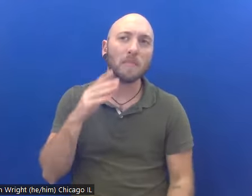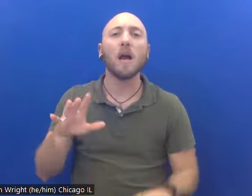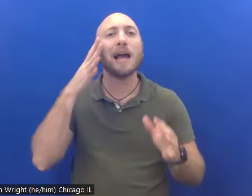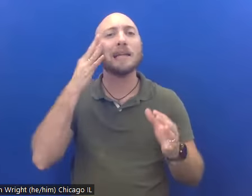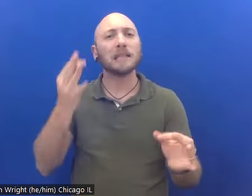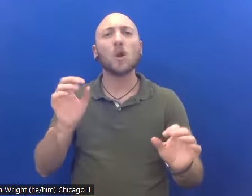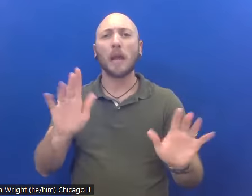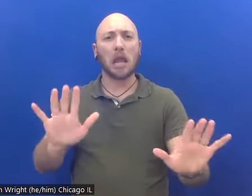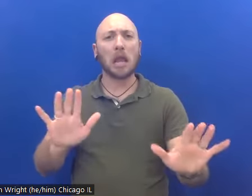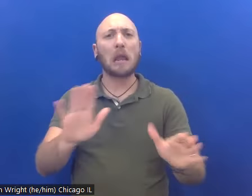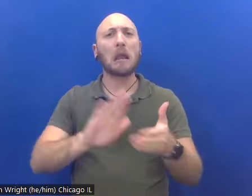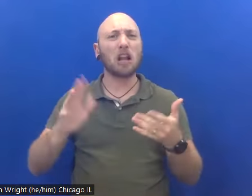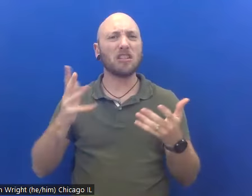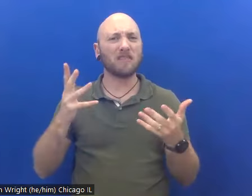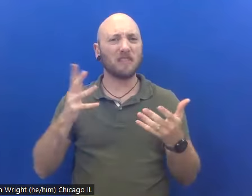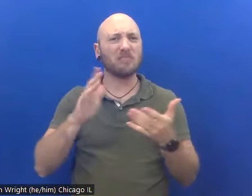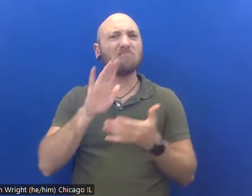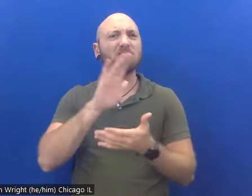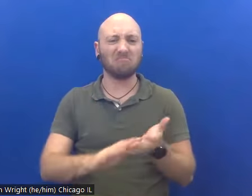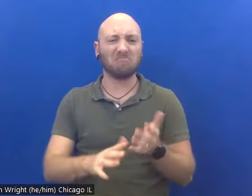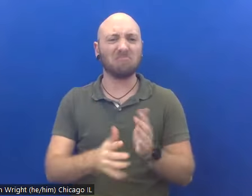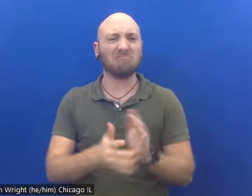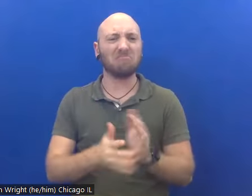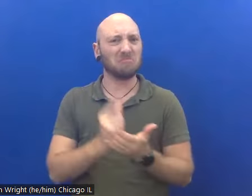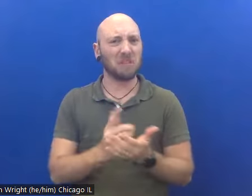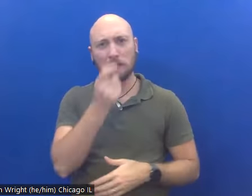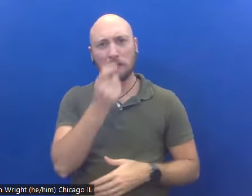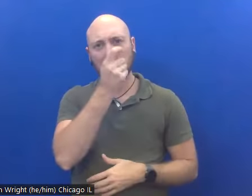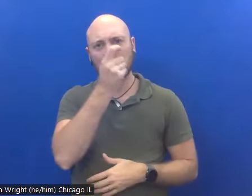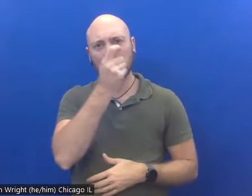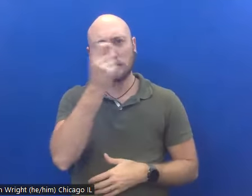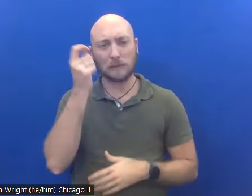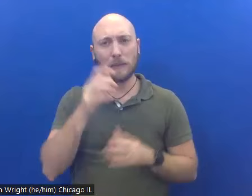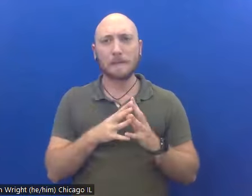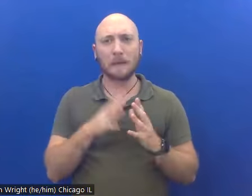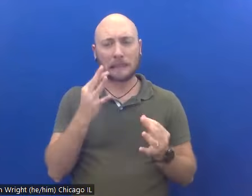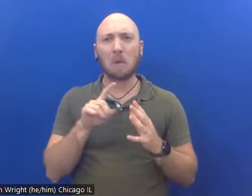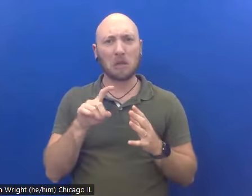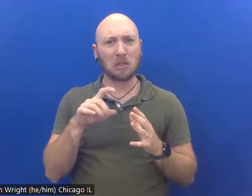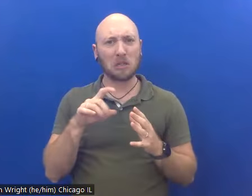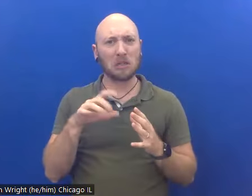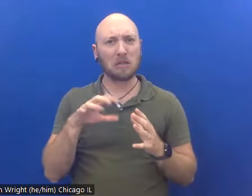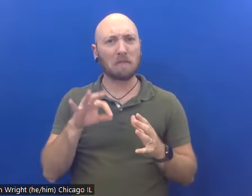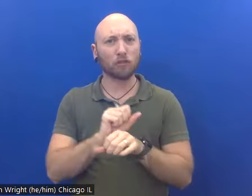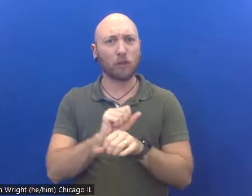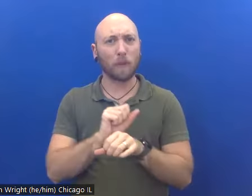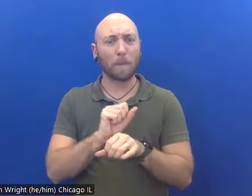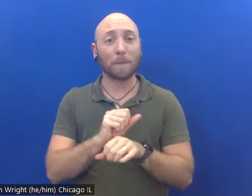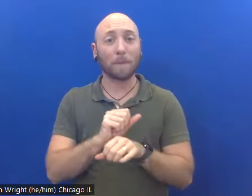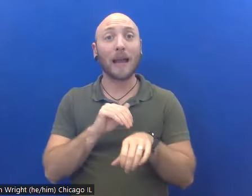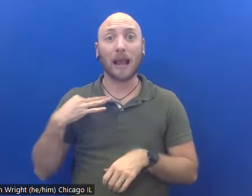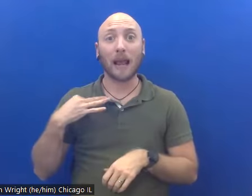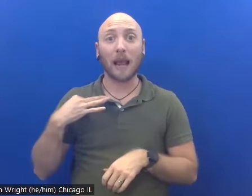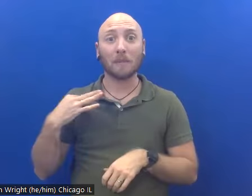to get a life now. I'm going to start doing things. So I submit one job application to Toys R Us. They didn't call me back, so that maybe a job's